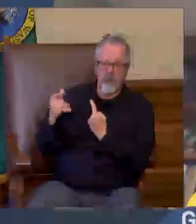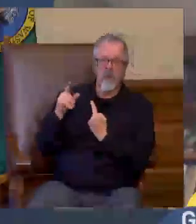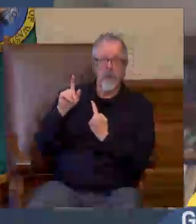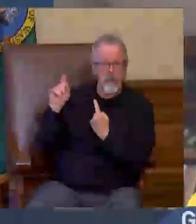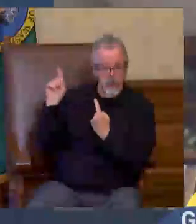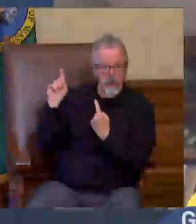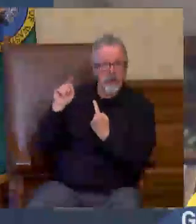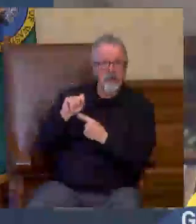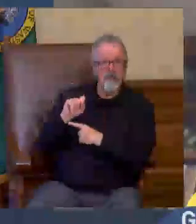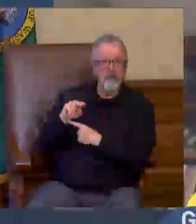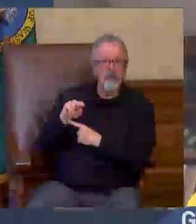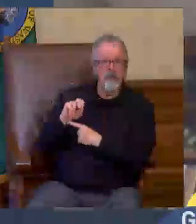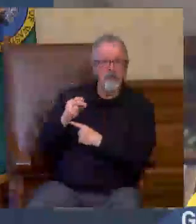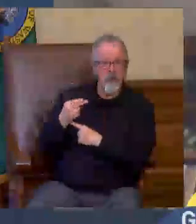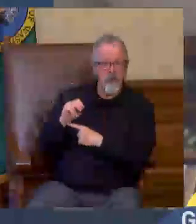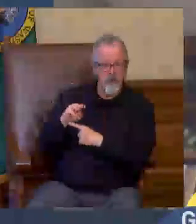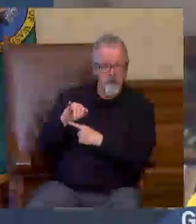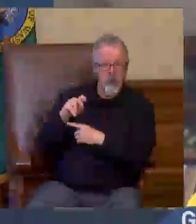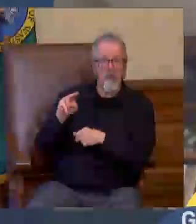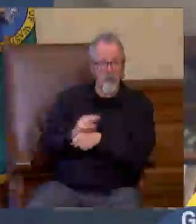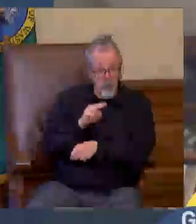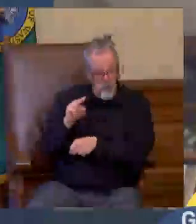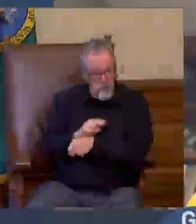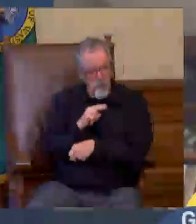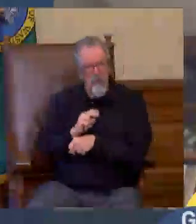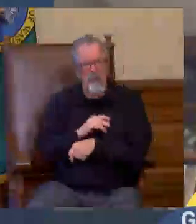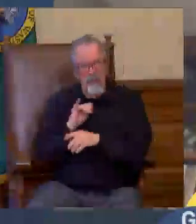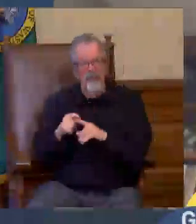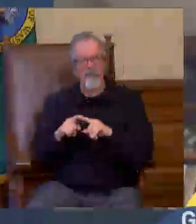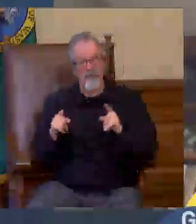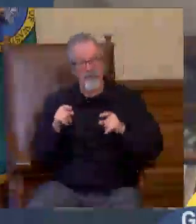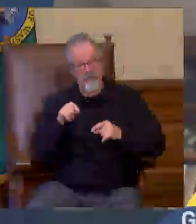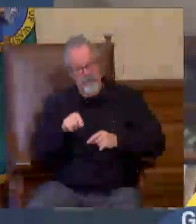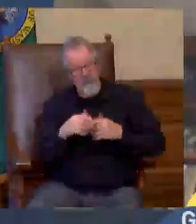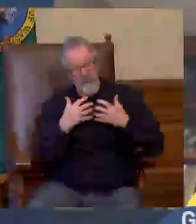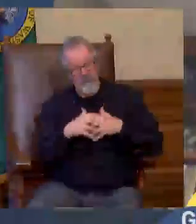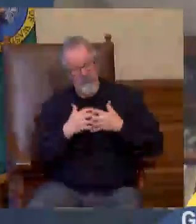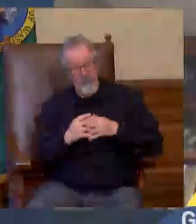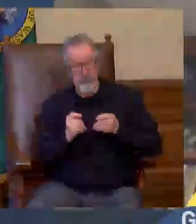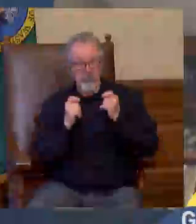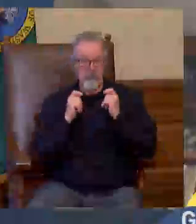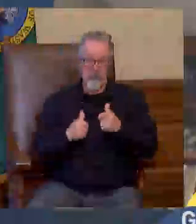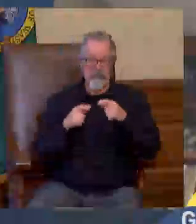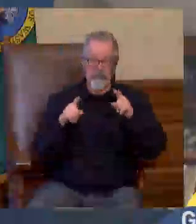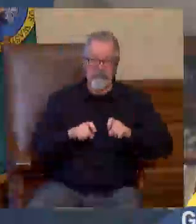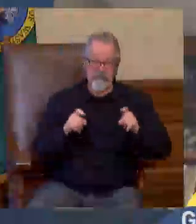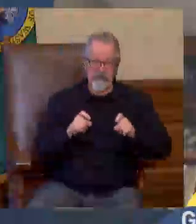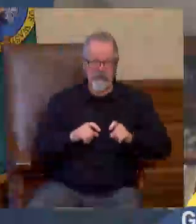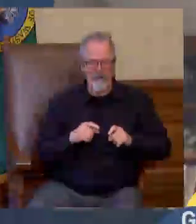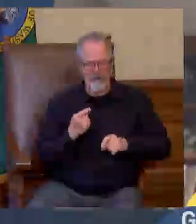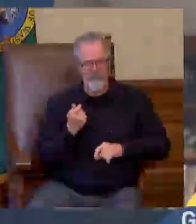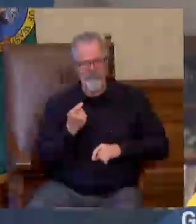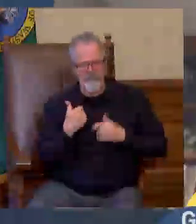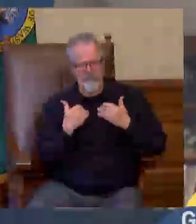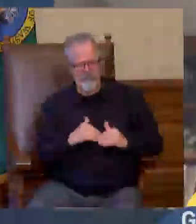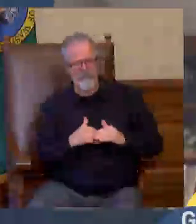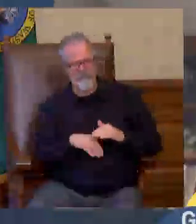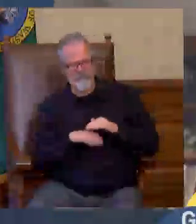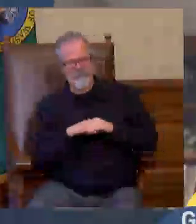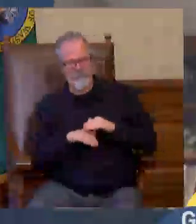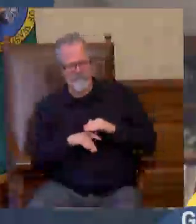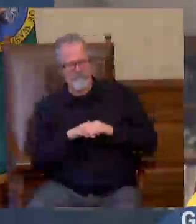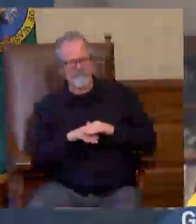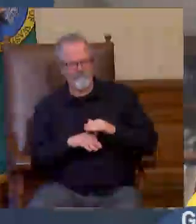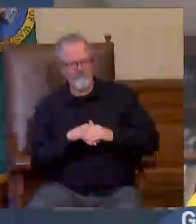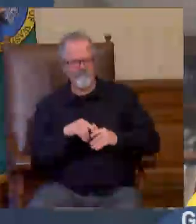we have seen some results that its sensitivity might be low. And the sensitivity is of